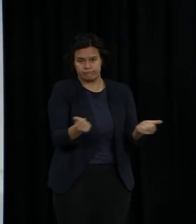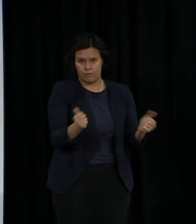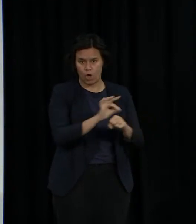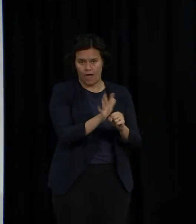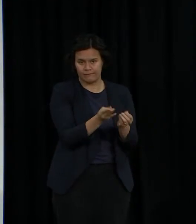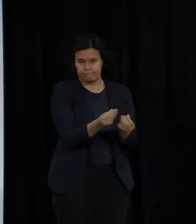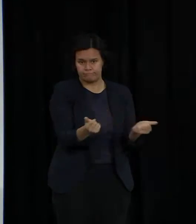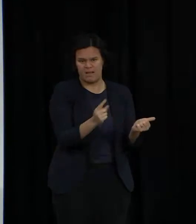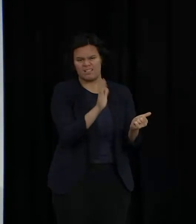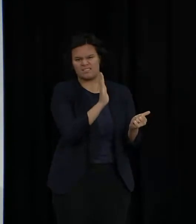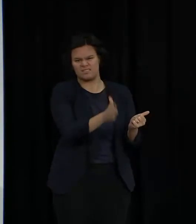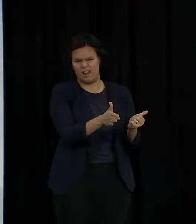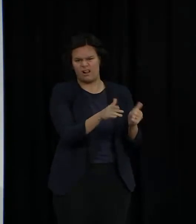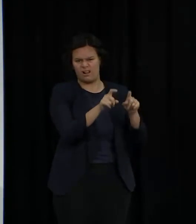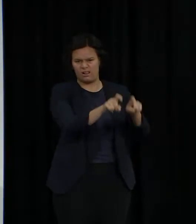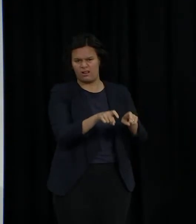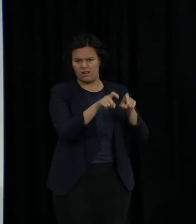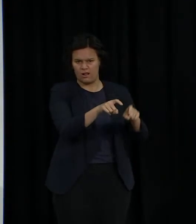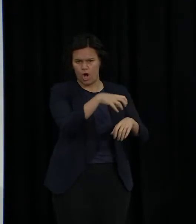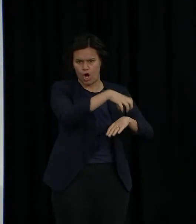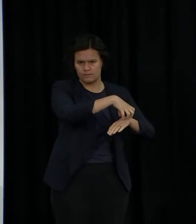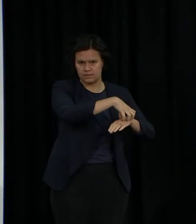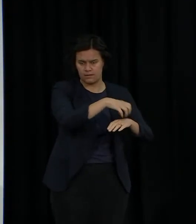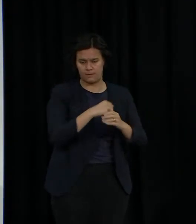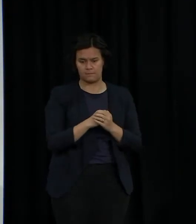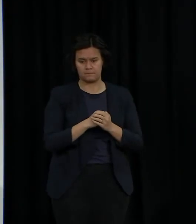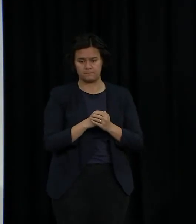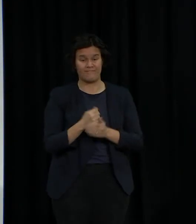area, with 4 patients in ICU.